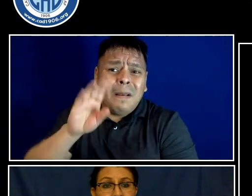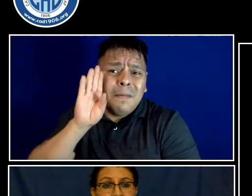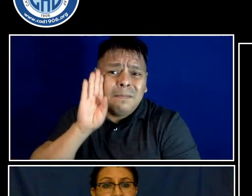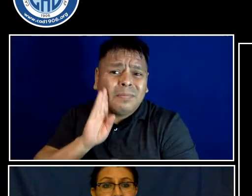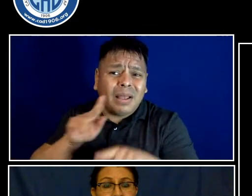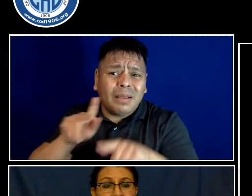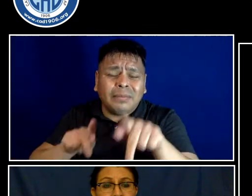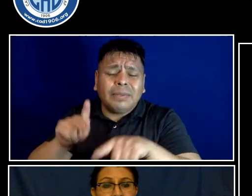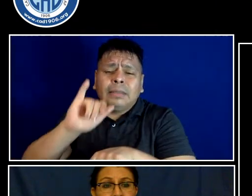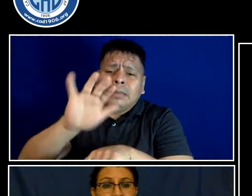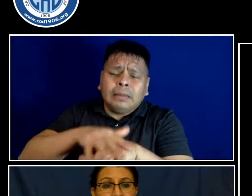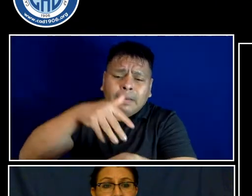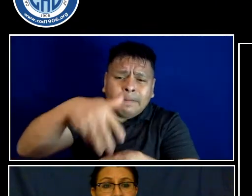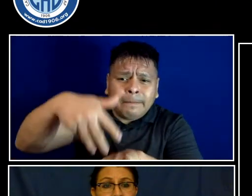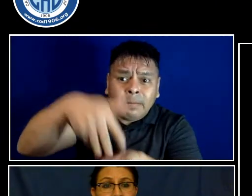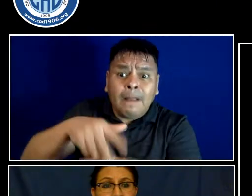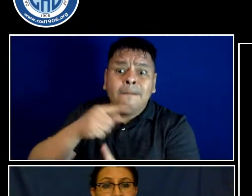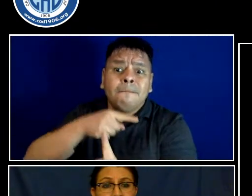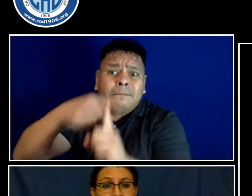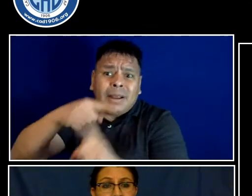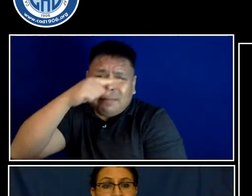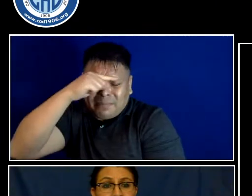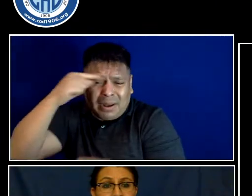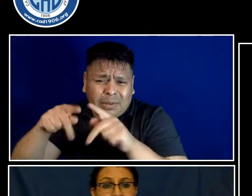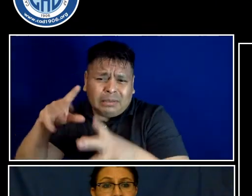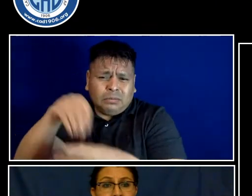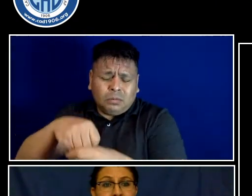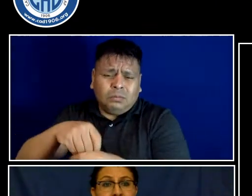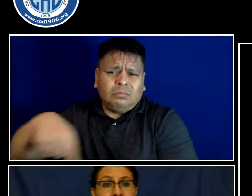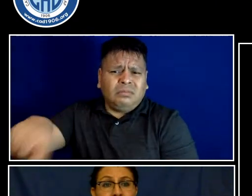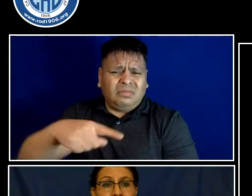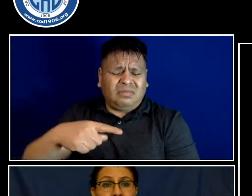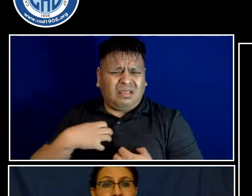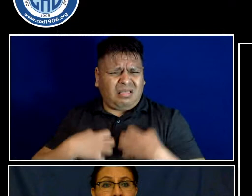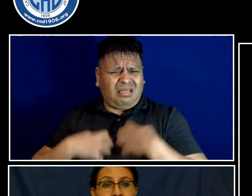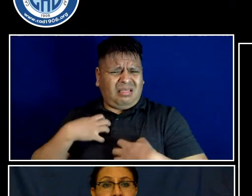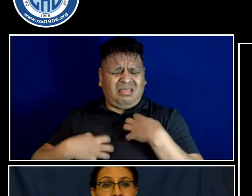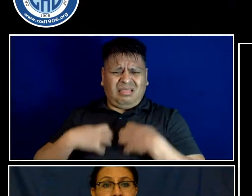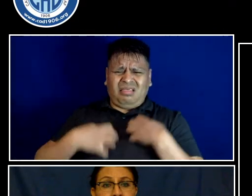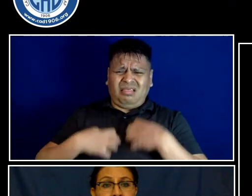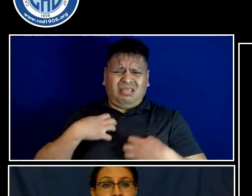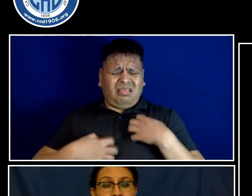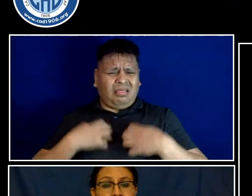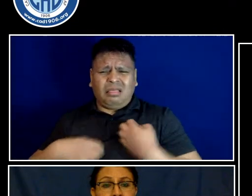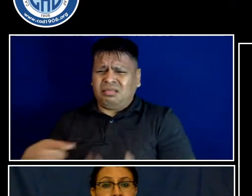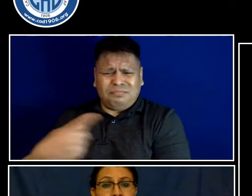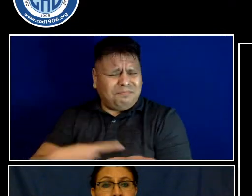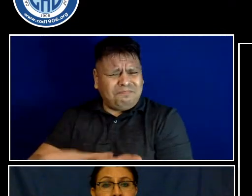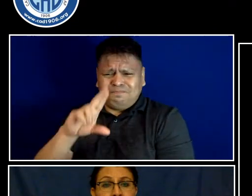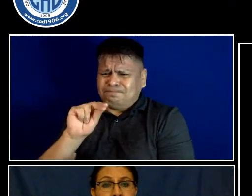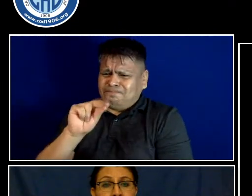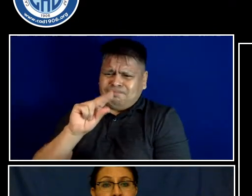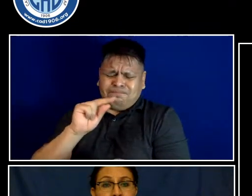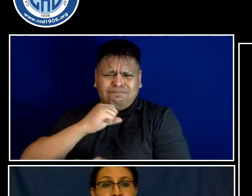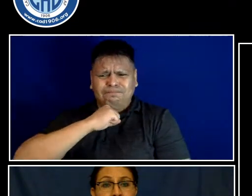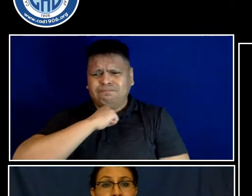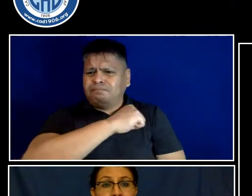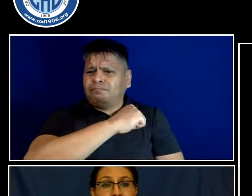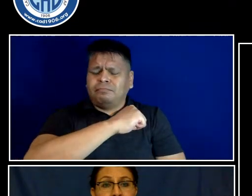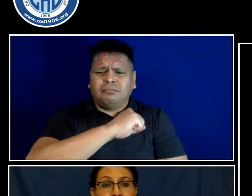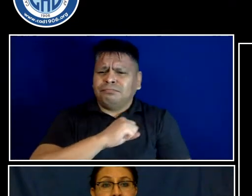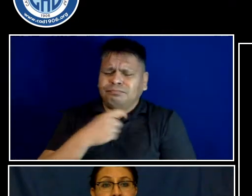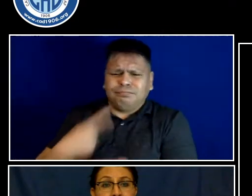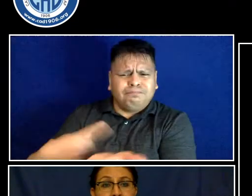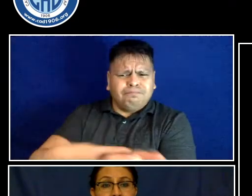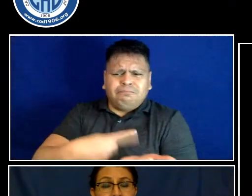And the Latin American community decided to start a grassroots movement by people of color, including Black and brown